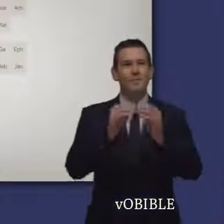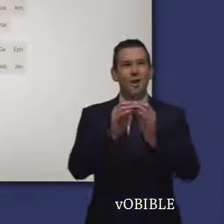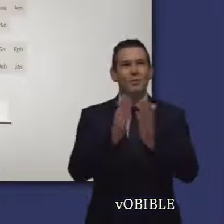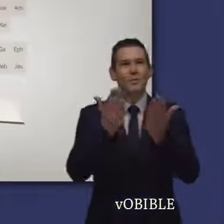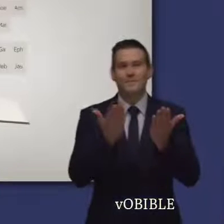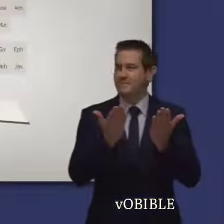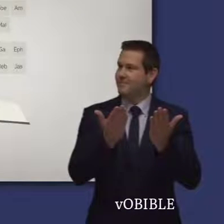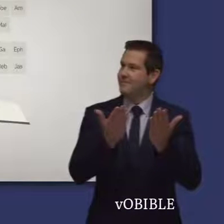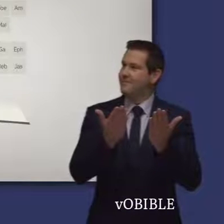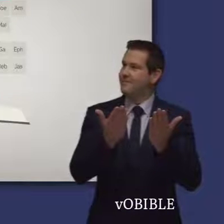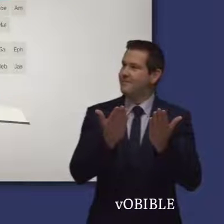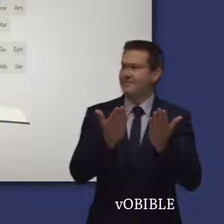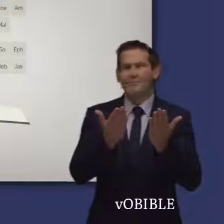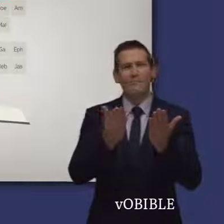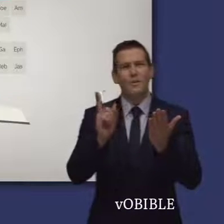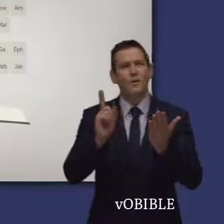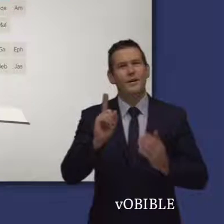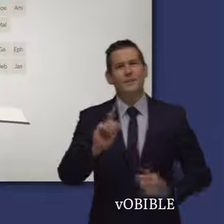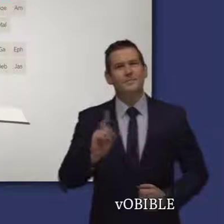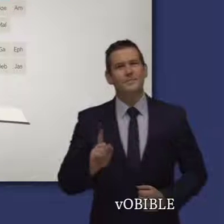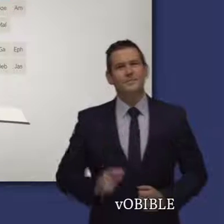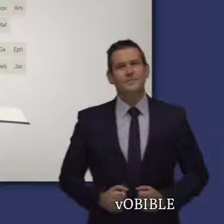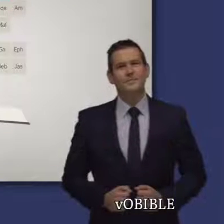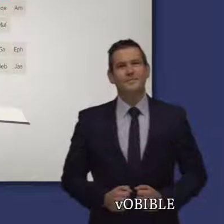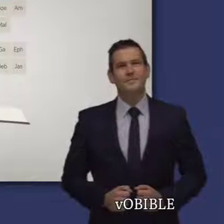An introduction to the book of Psalms.